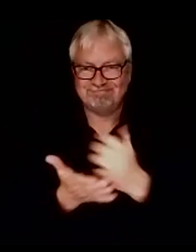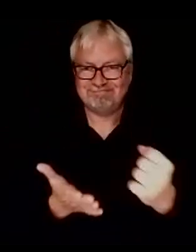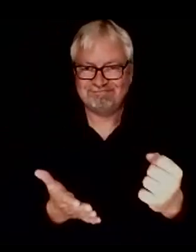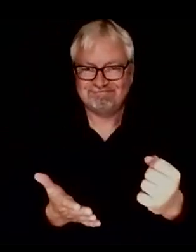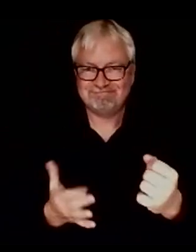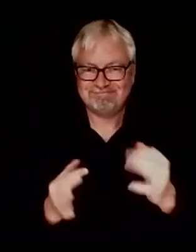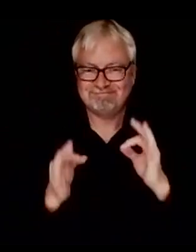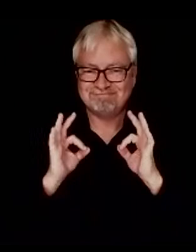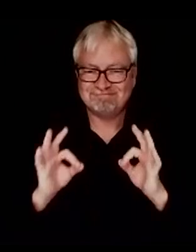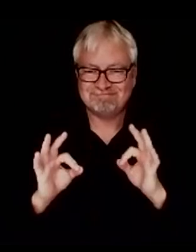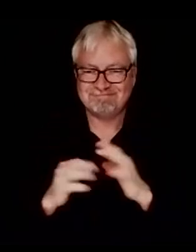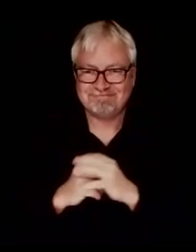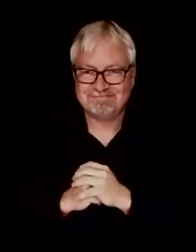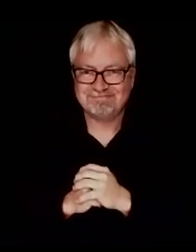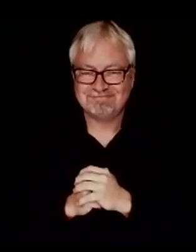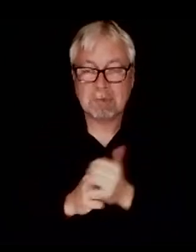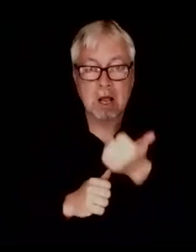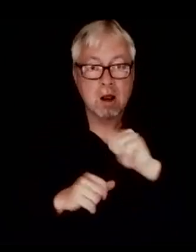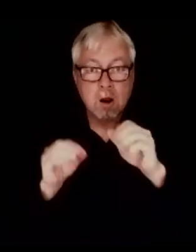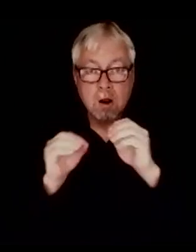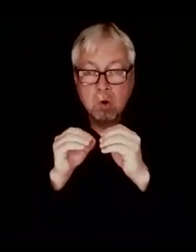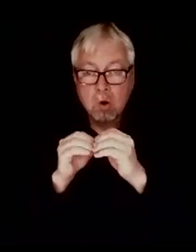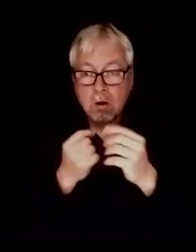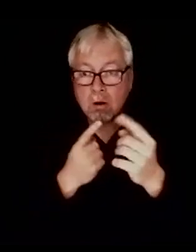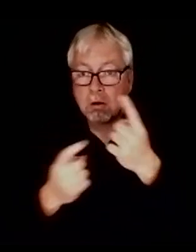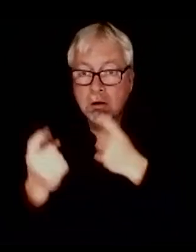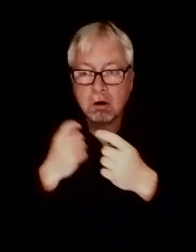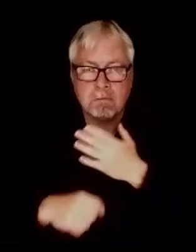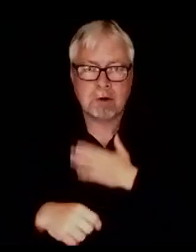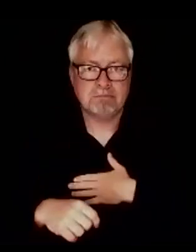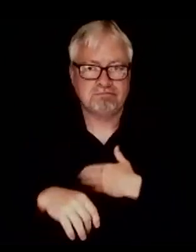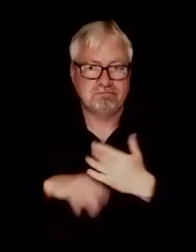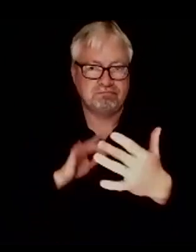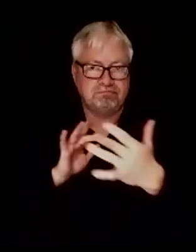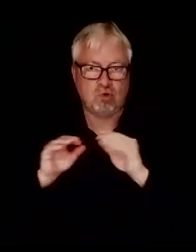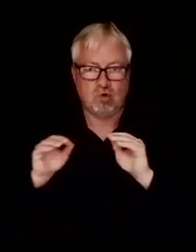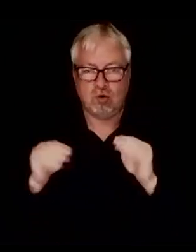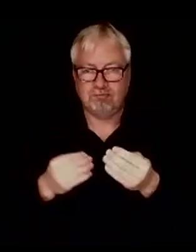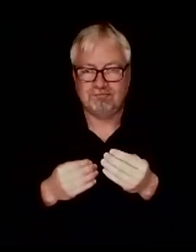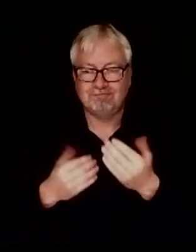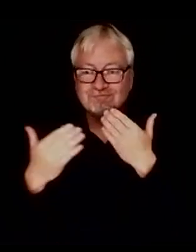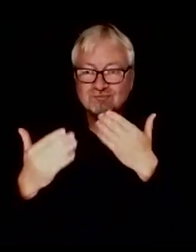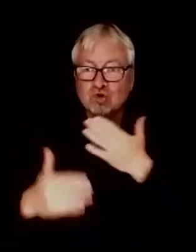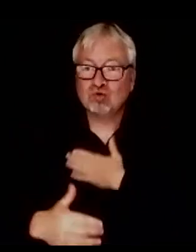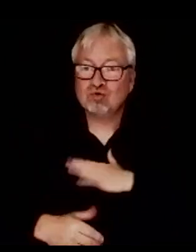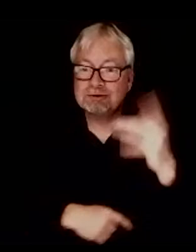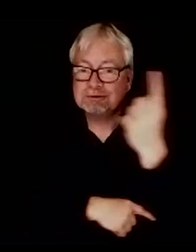any additional questions to reach out to our office this afternoon. Have a good day, and we will talk with you again soon.